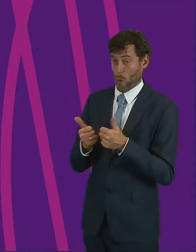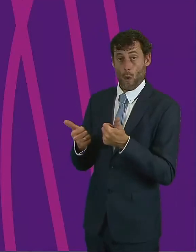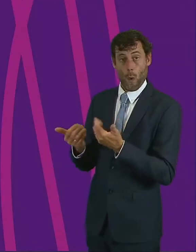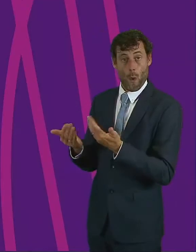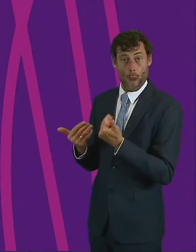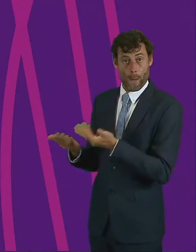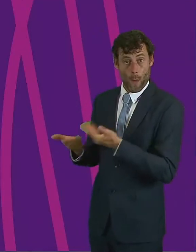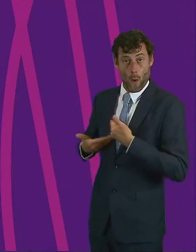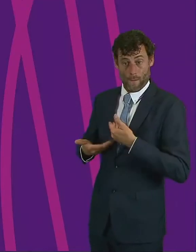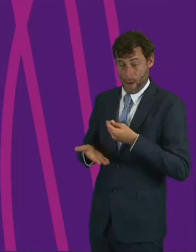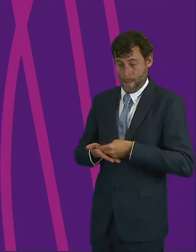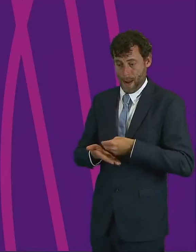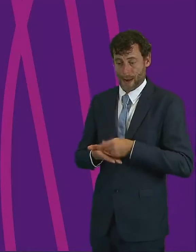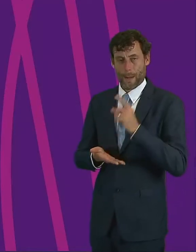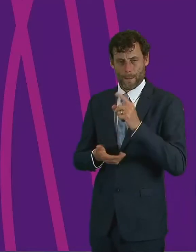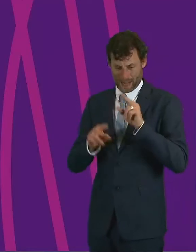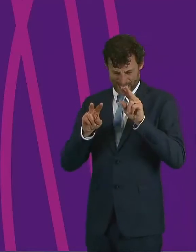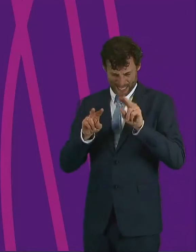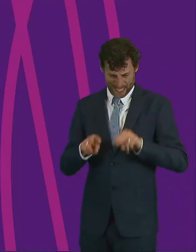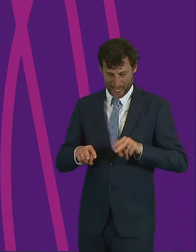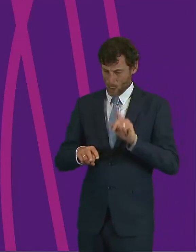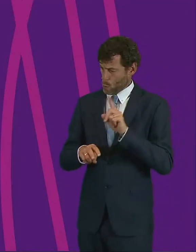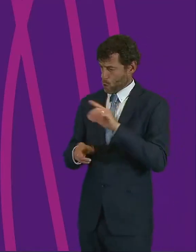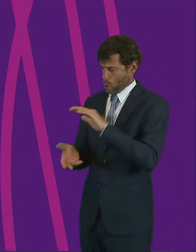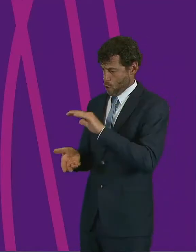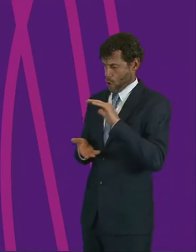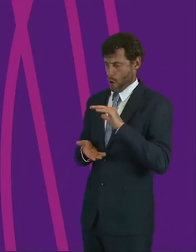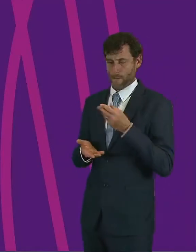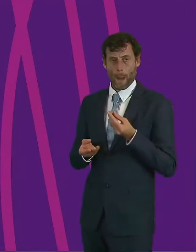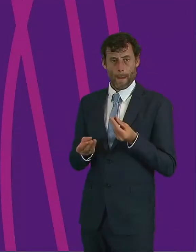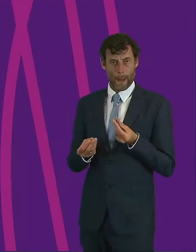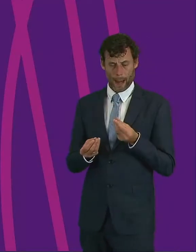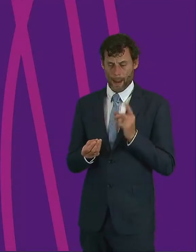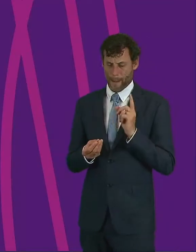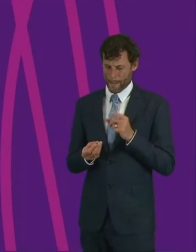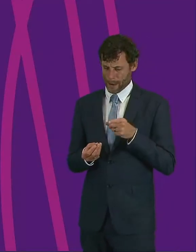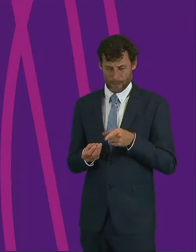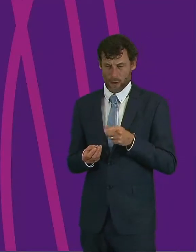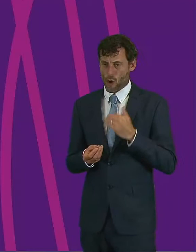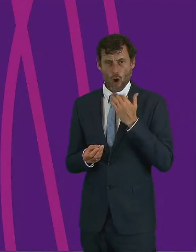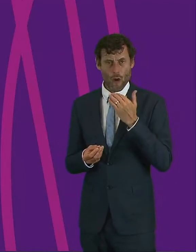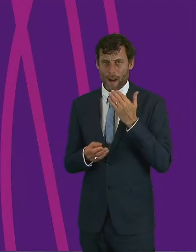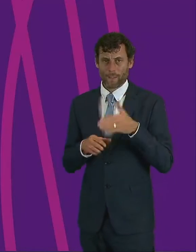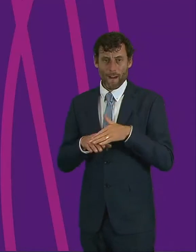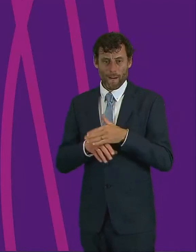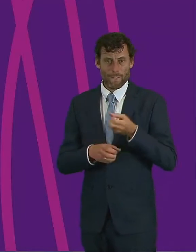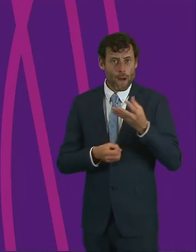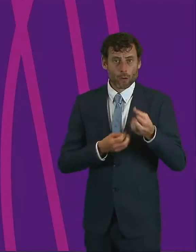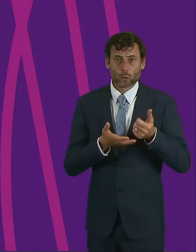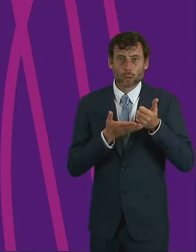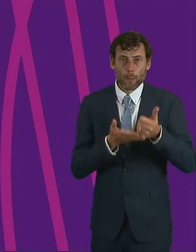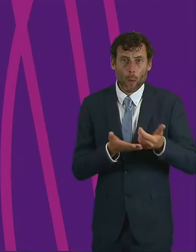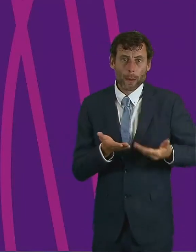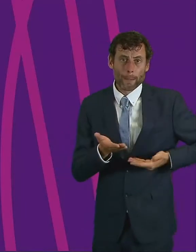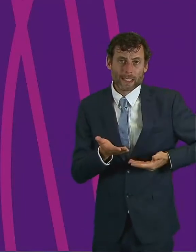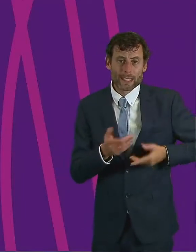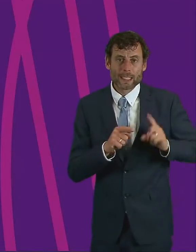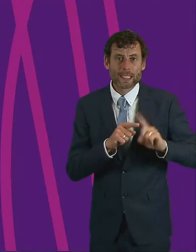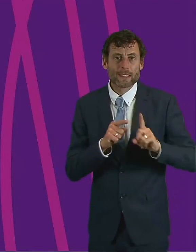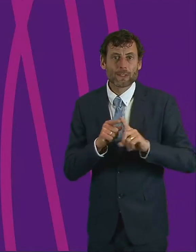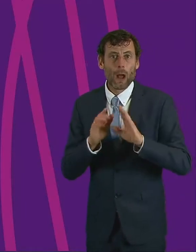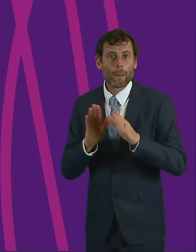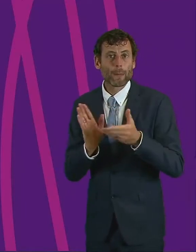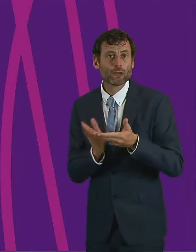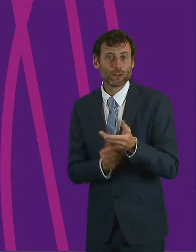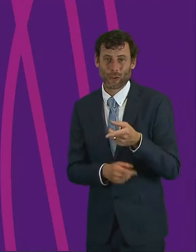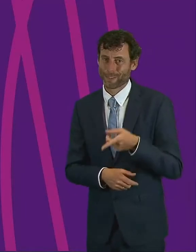with some simple analysis of the scale of the support needed, whether for businesses, communities or public services, it's clear that that is not enough